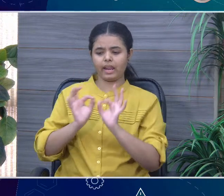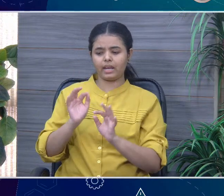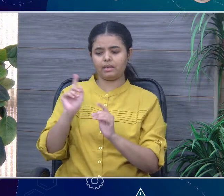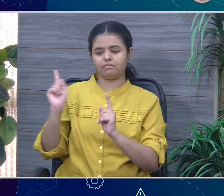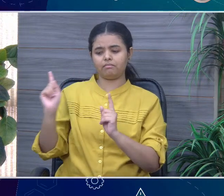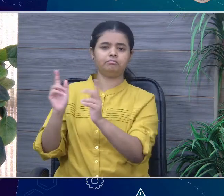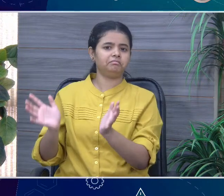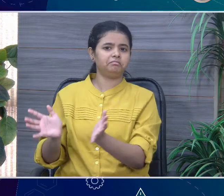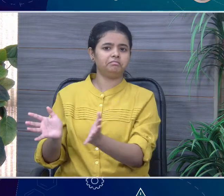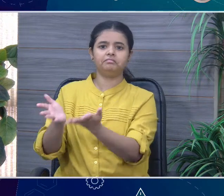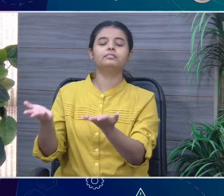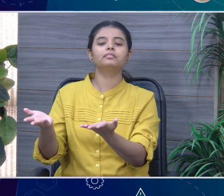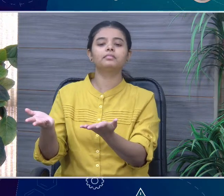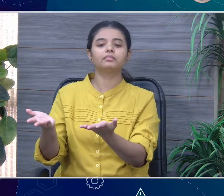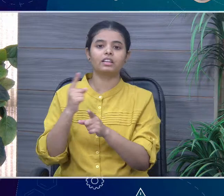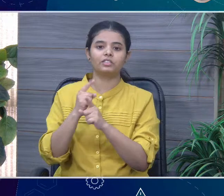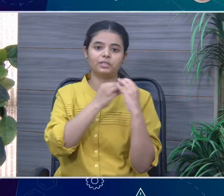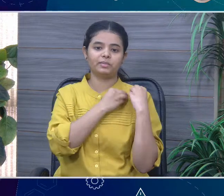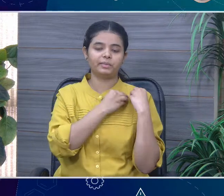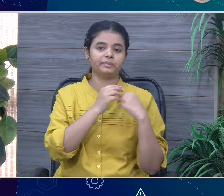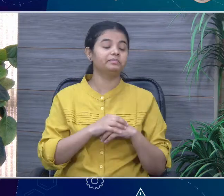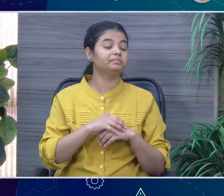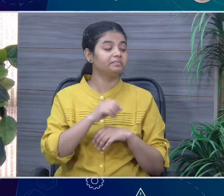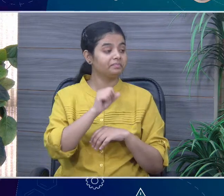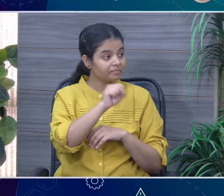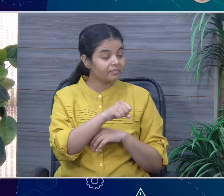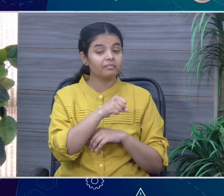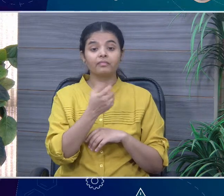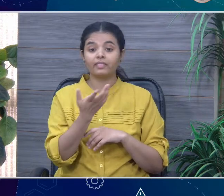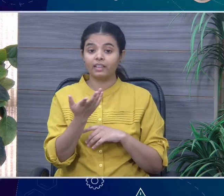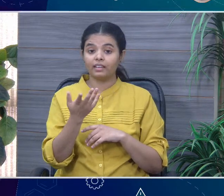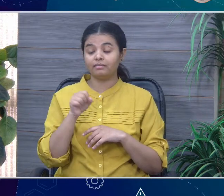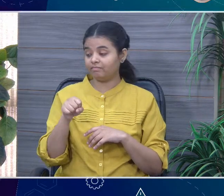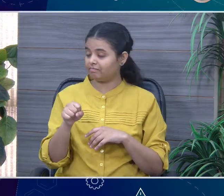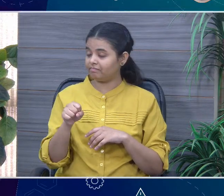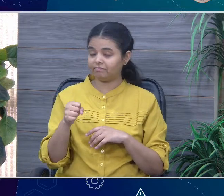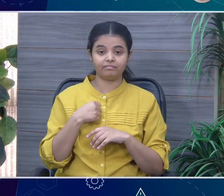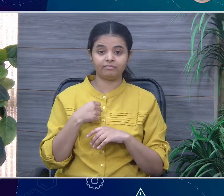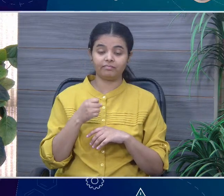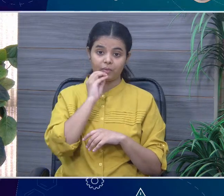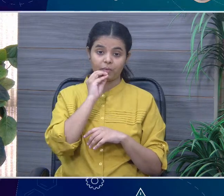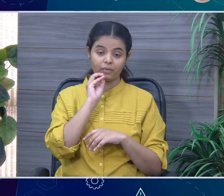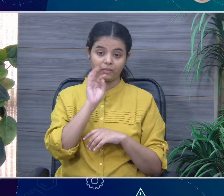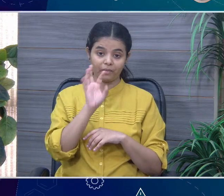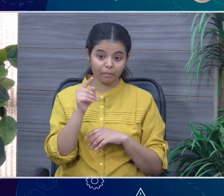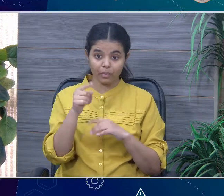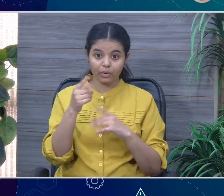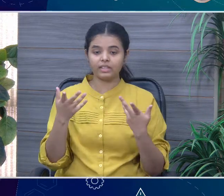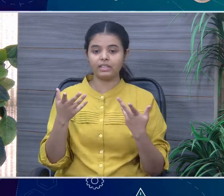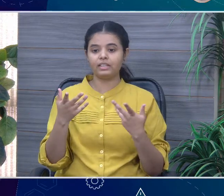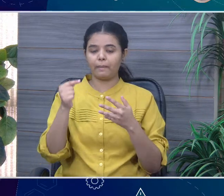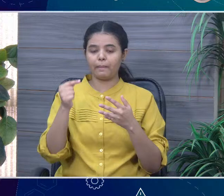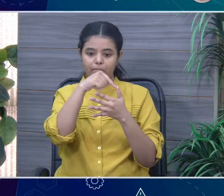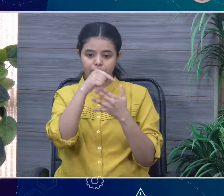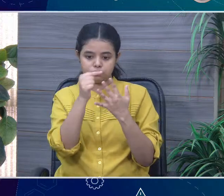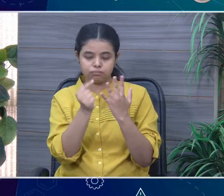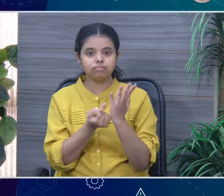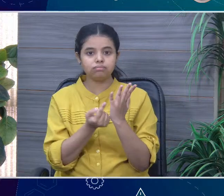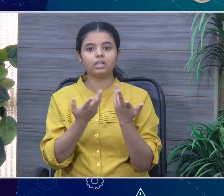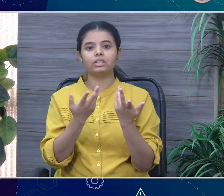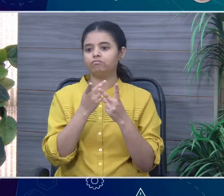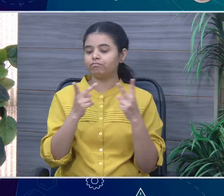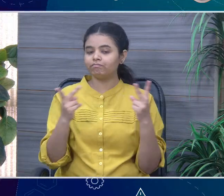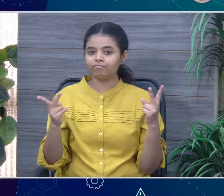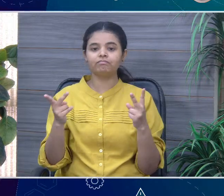of children. Okay, all right. Ma'am, now that you've mentioned that there are certain parameters on the basis of which